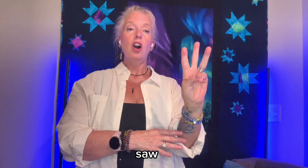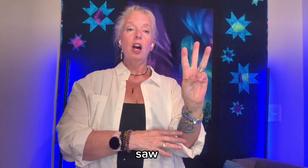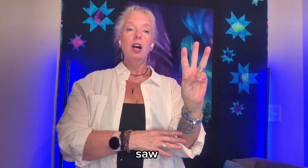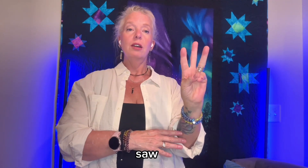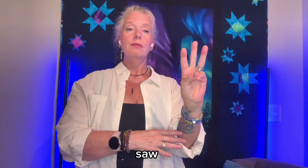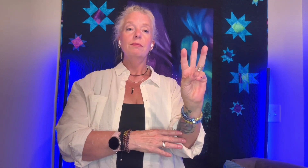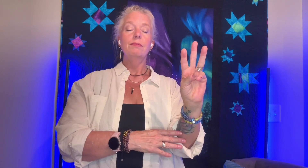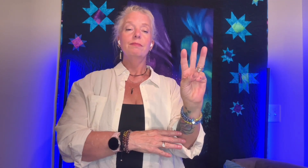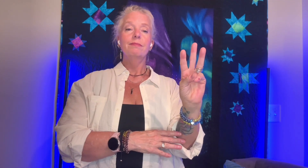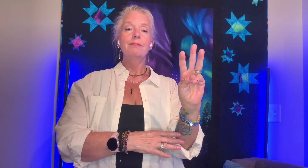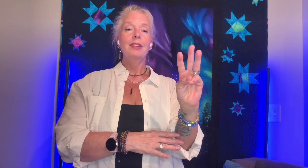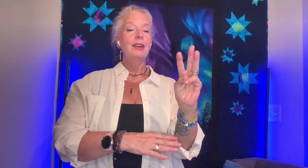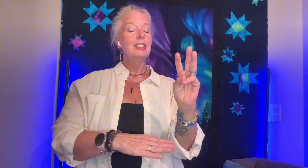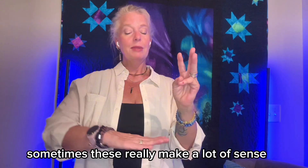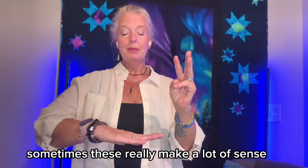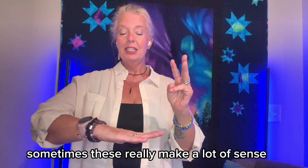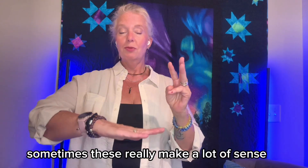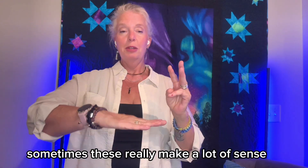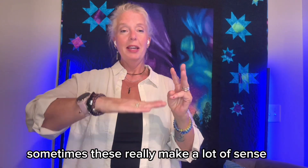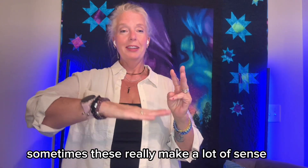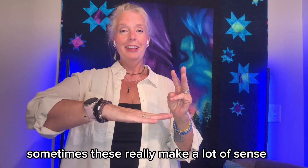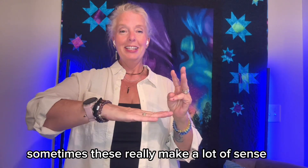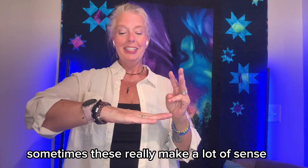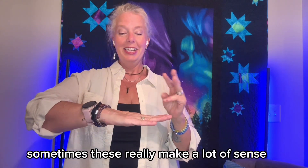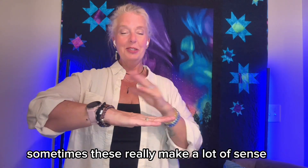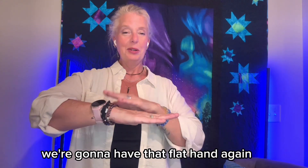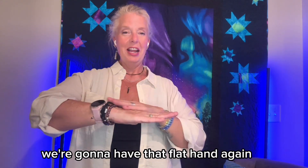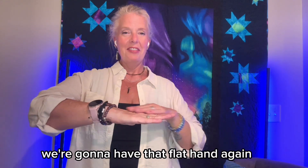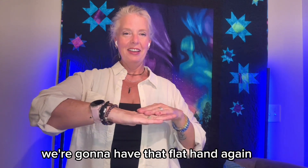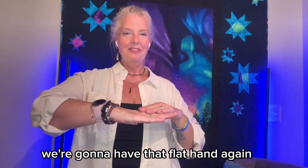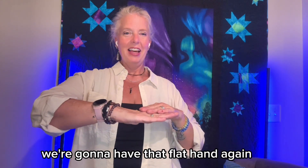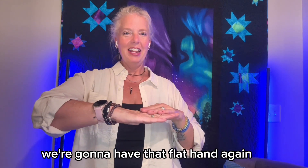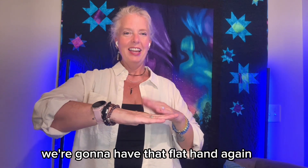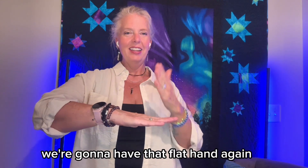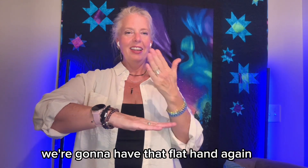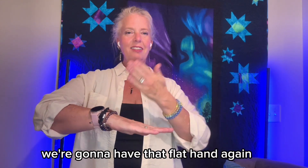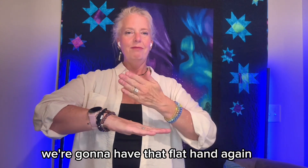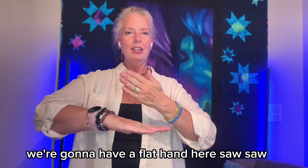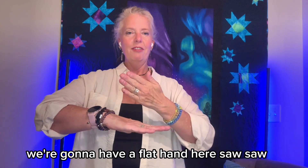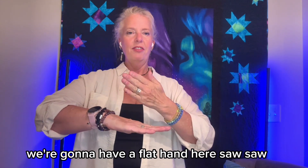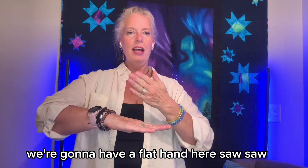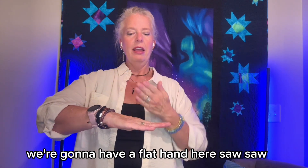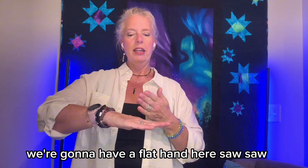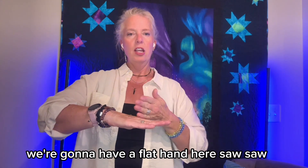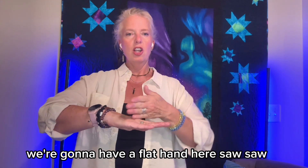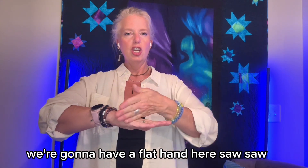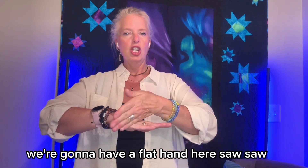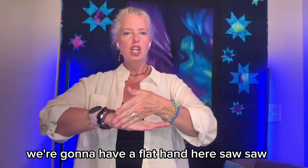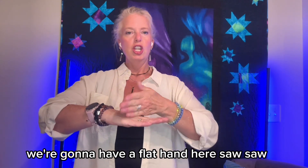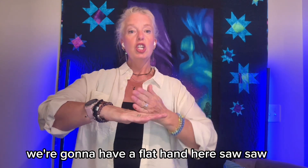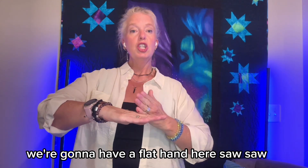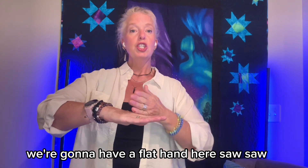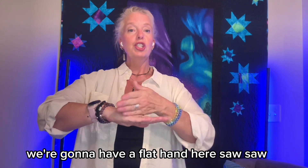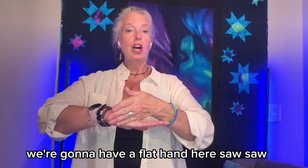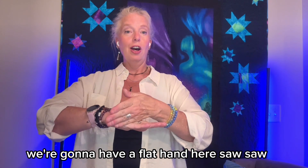Saw. Sometimes these really make a lot of sense. We're gonna have that flat hand again. We're gonna have a flat hand here. Saw,